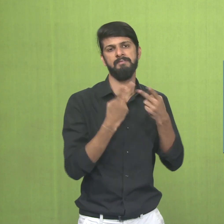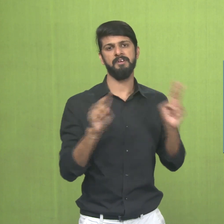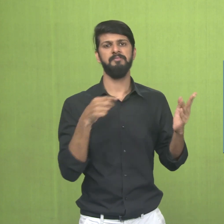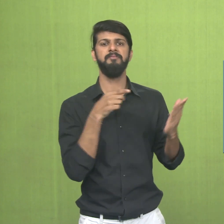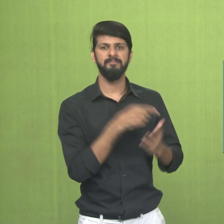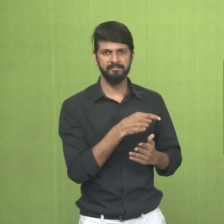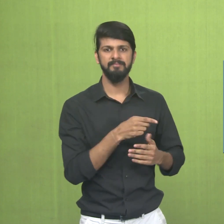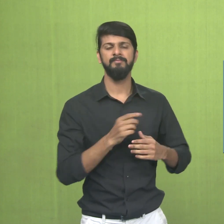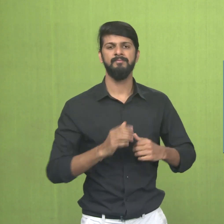technique.